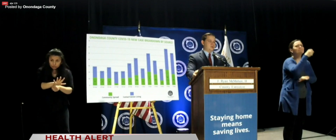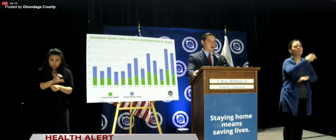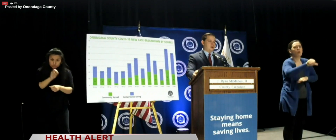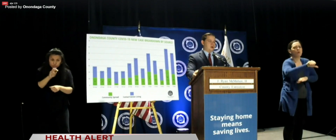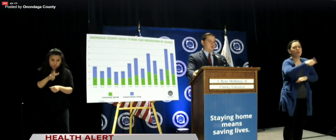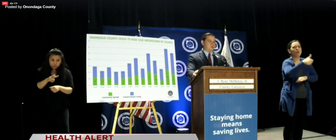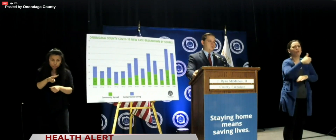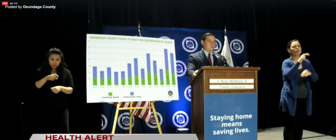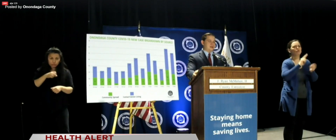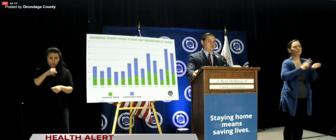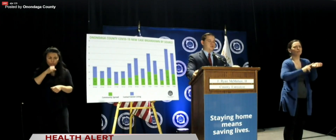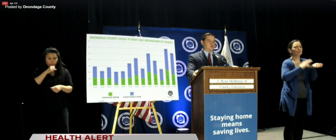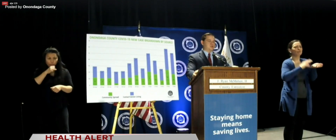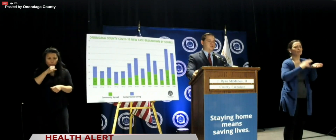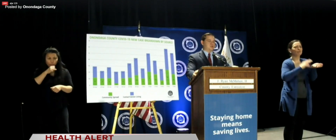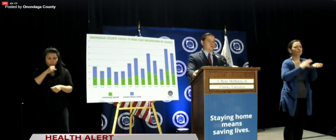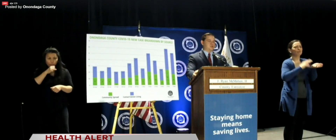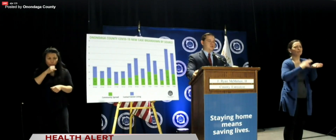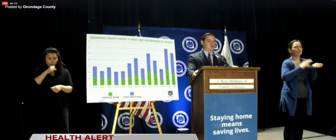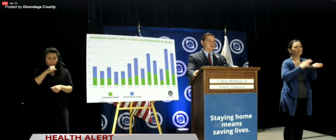The metrics we're now held to